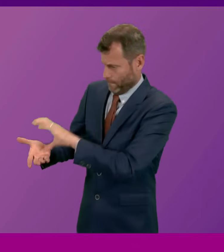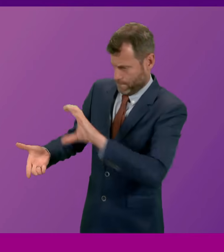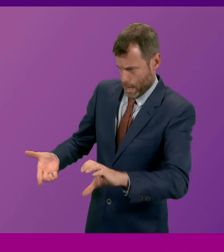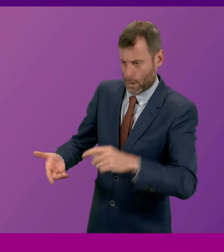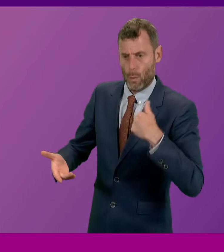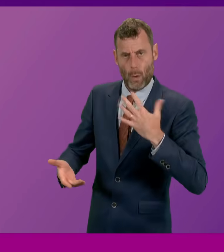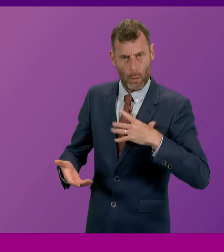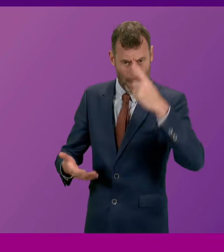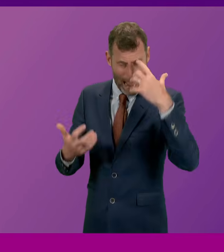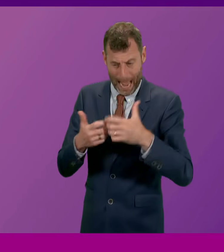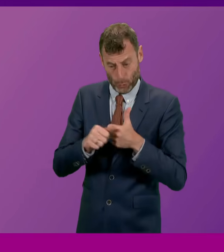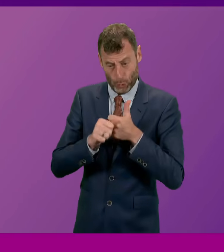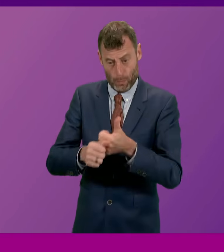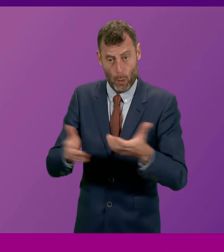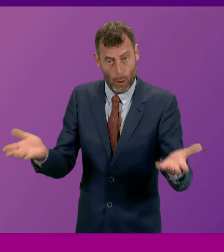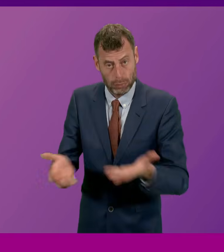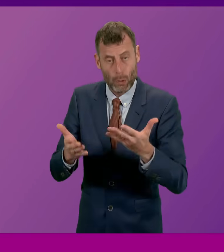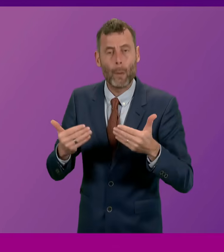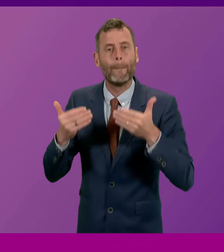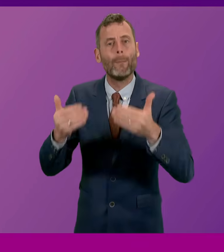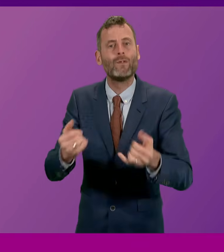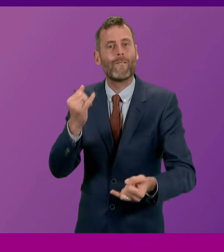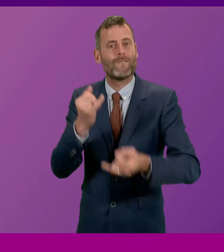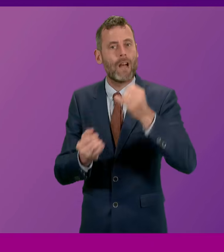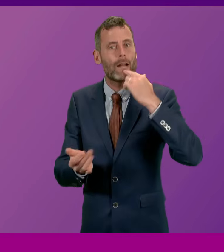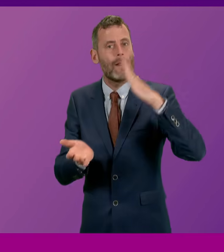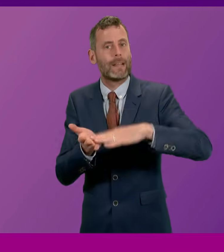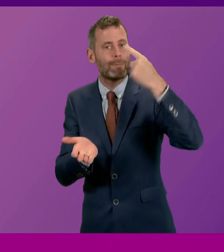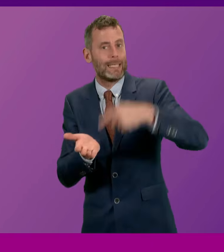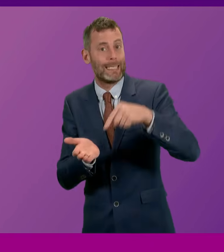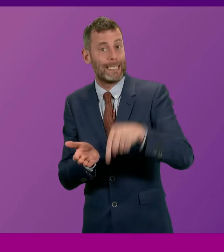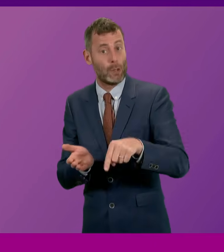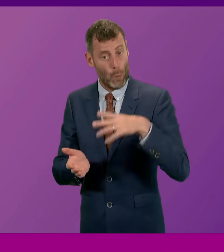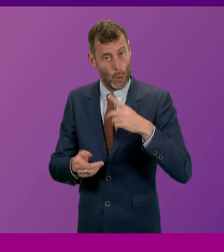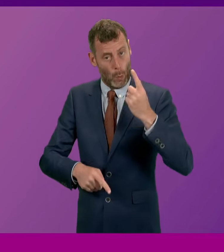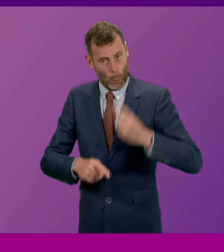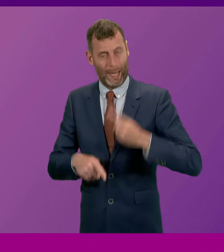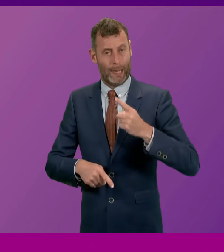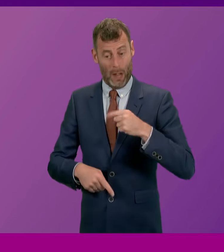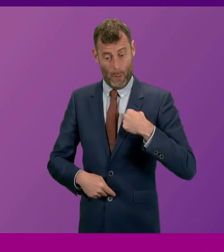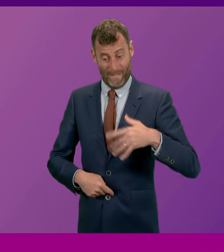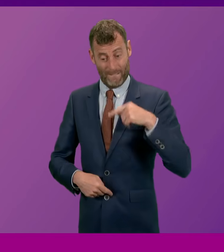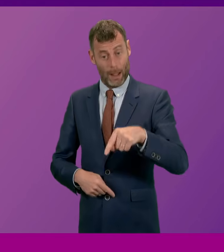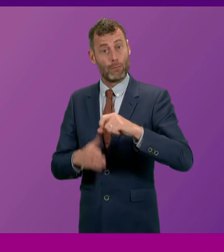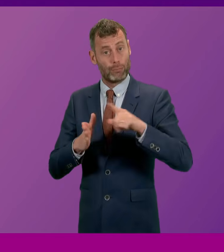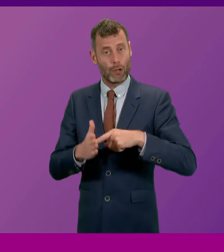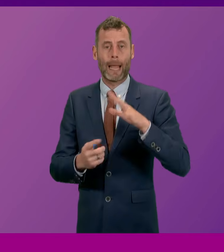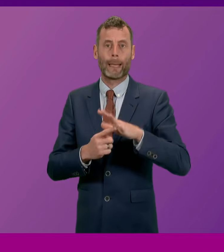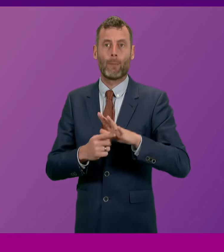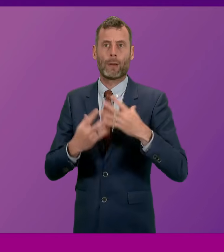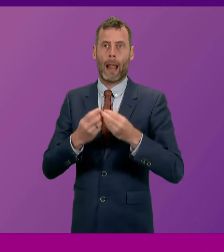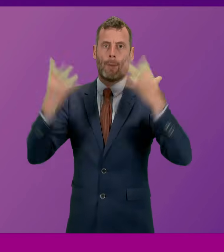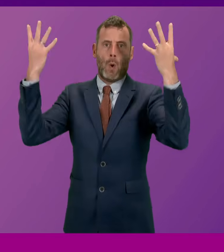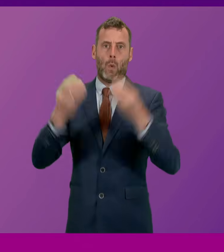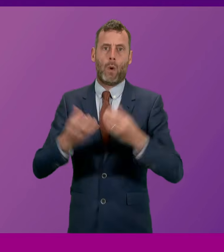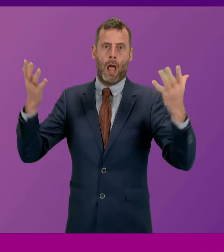can progress to a final investment decision as soon as possible, because this project is central to the achievement of our objectives